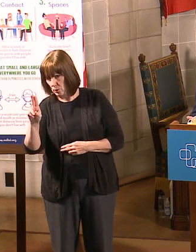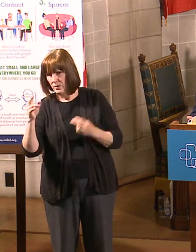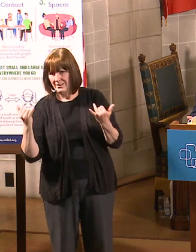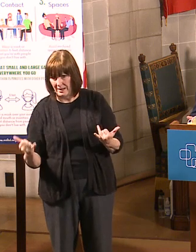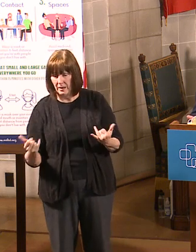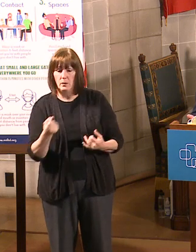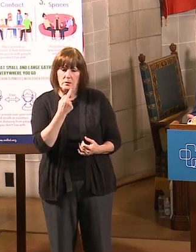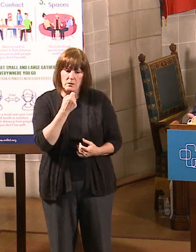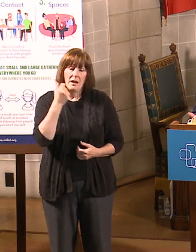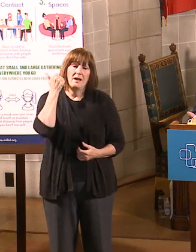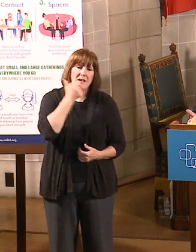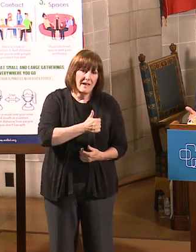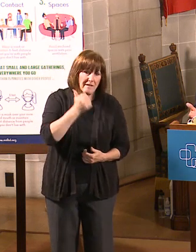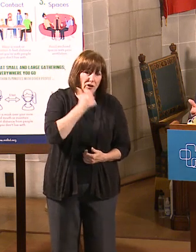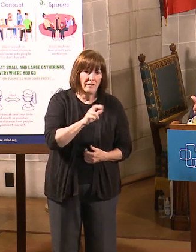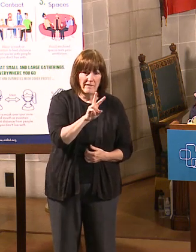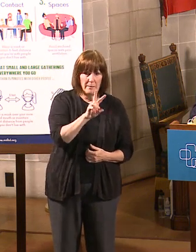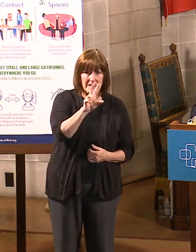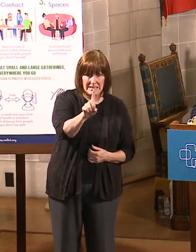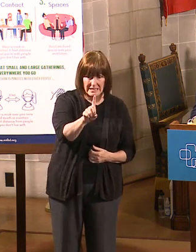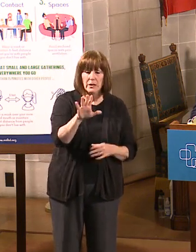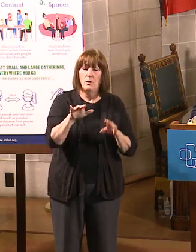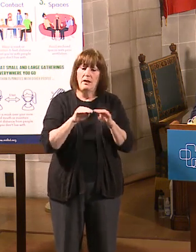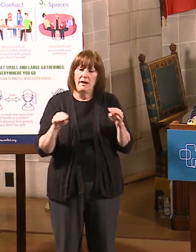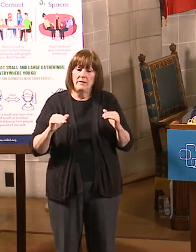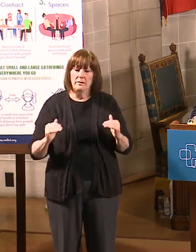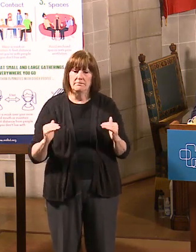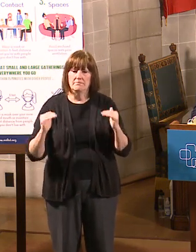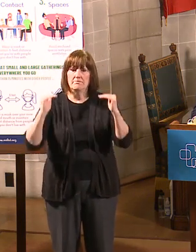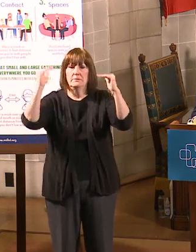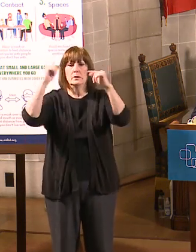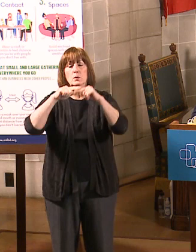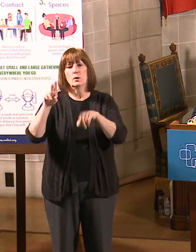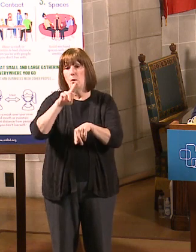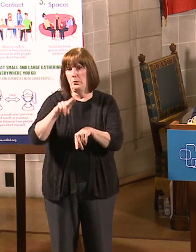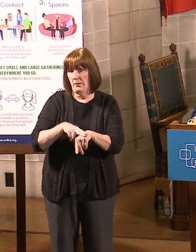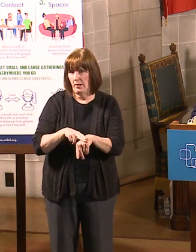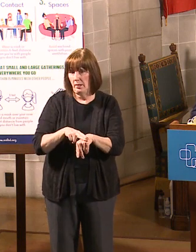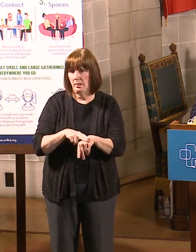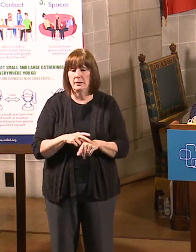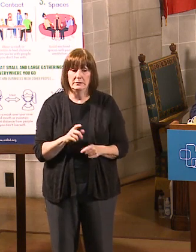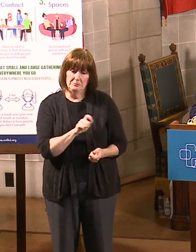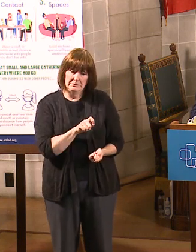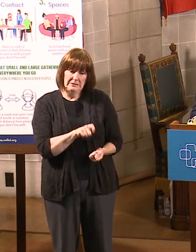basis for vitamin D to get your levels built back up to normal. This is specifically